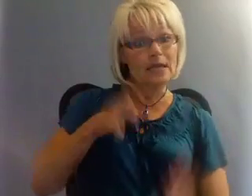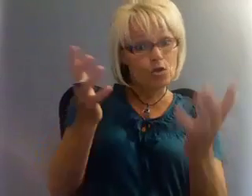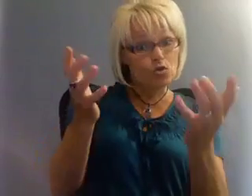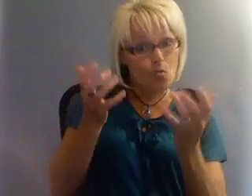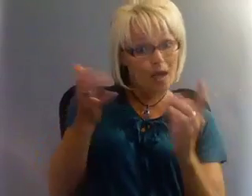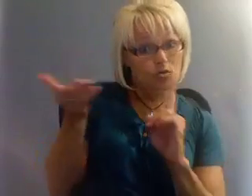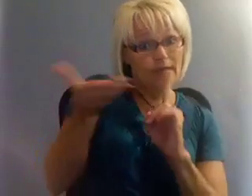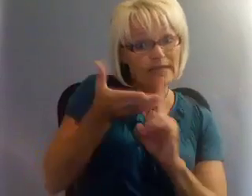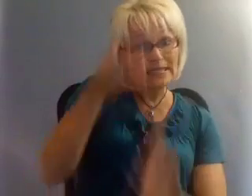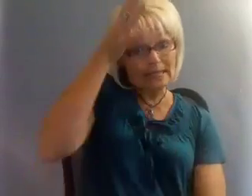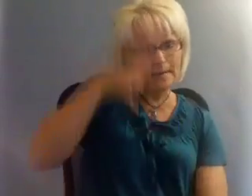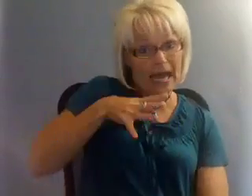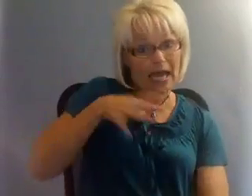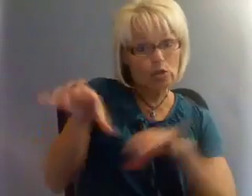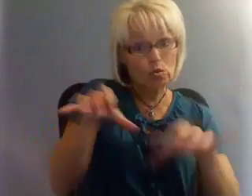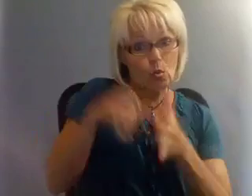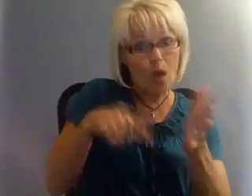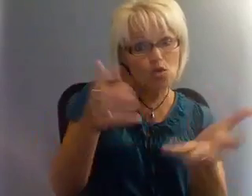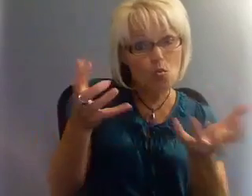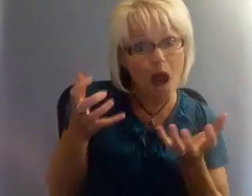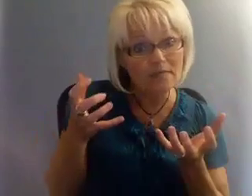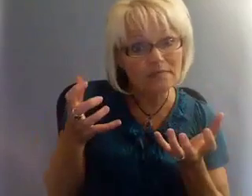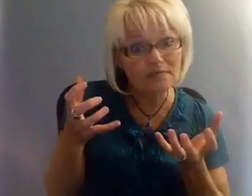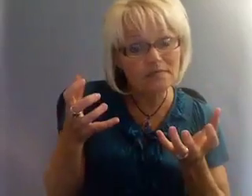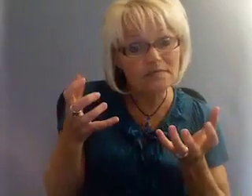You need to ask him more than once.